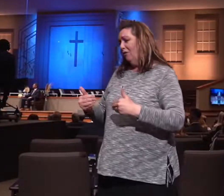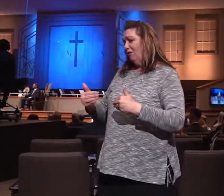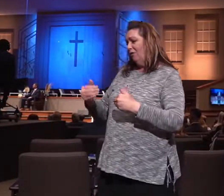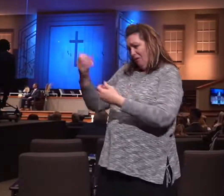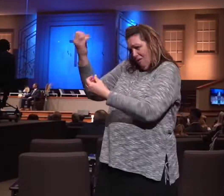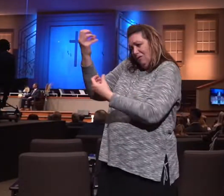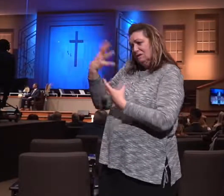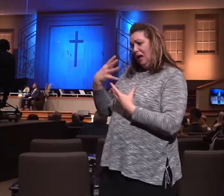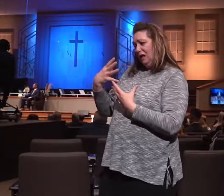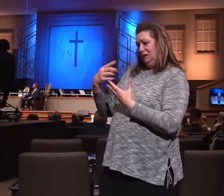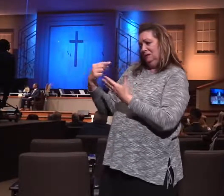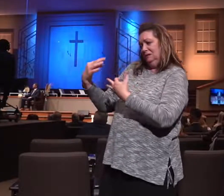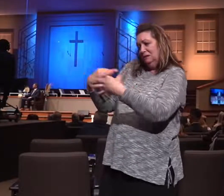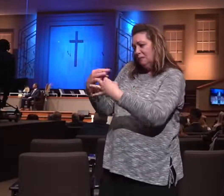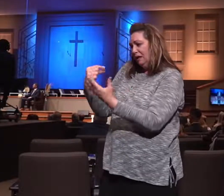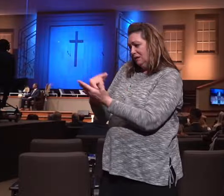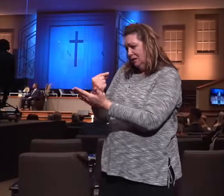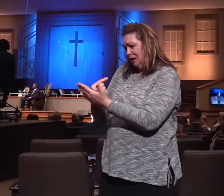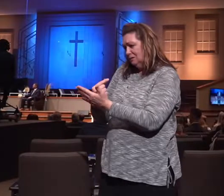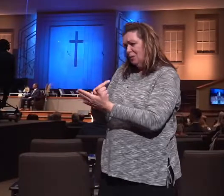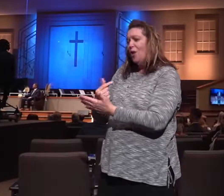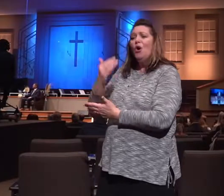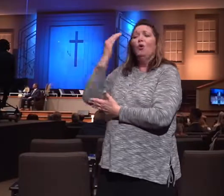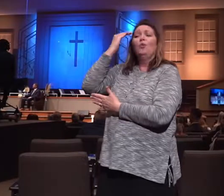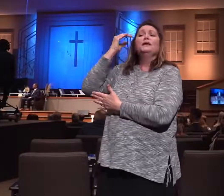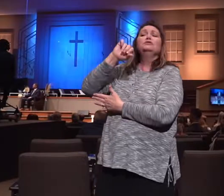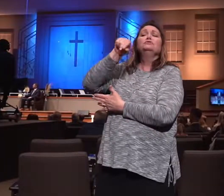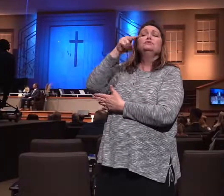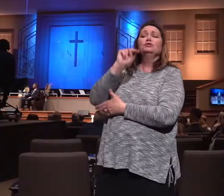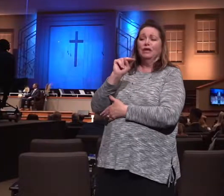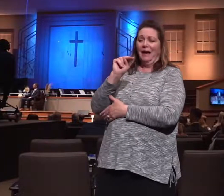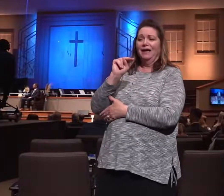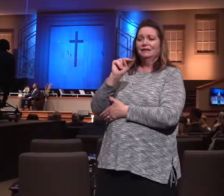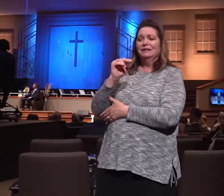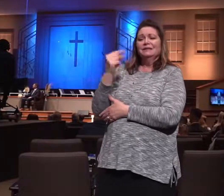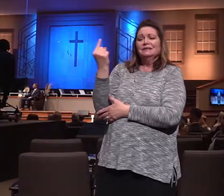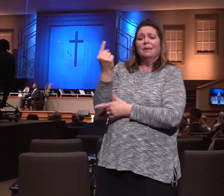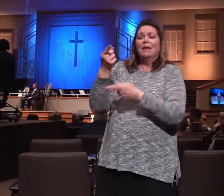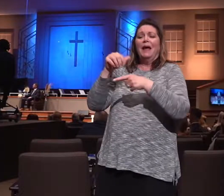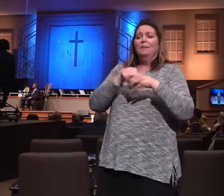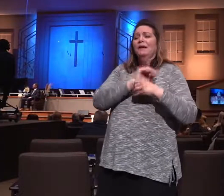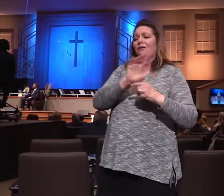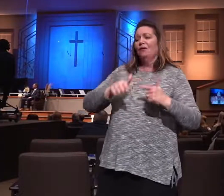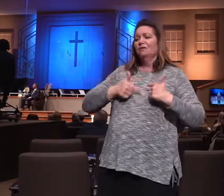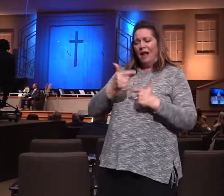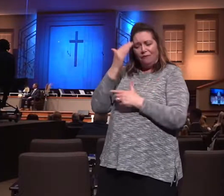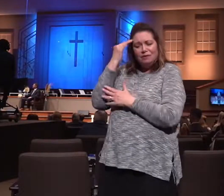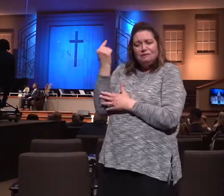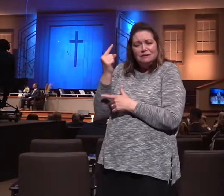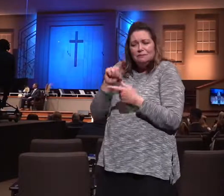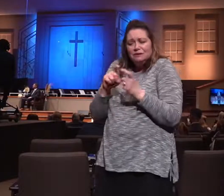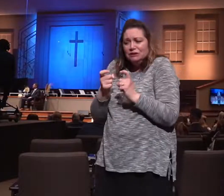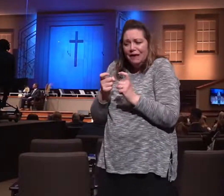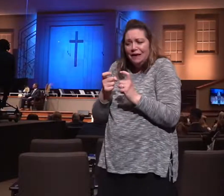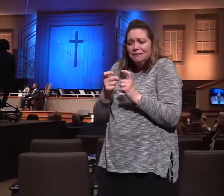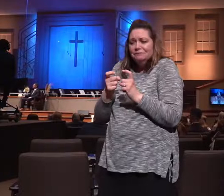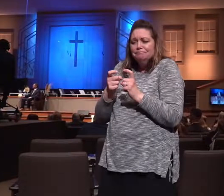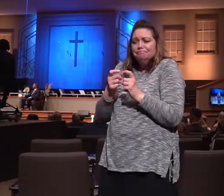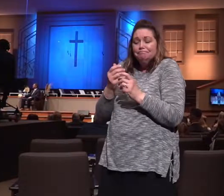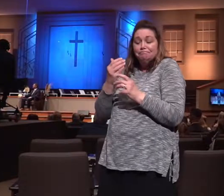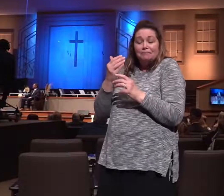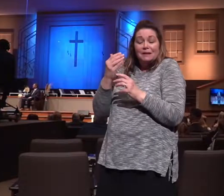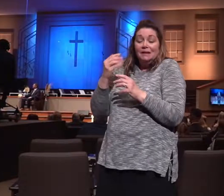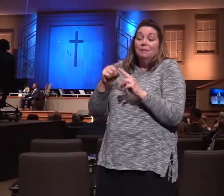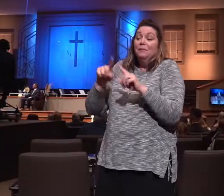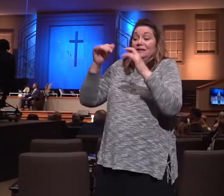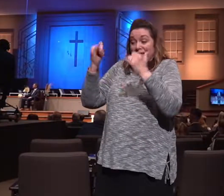just different. We didn't know exactly what had gone on, but we knew that something had changed in her life. Here's